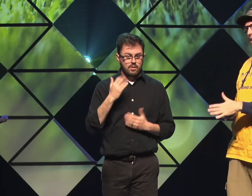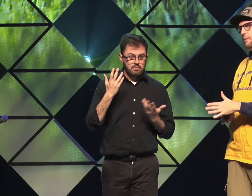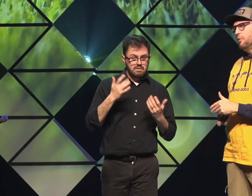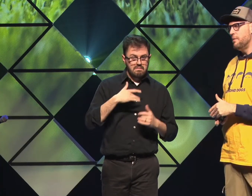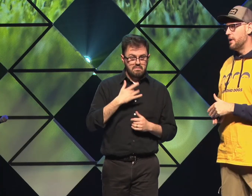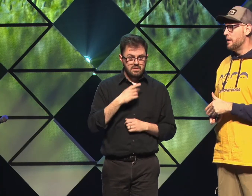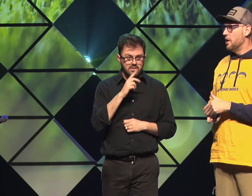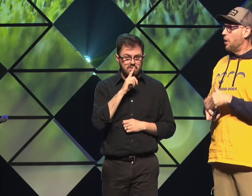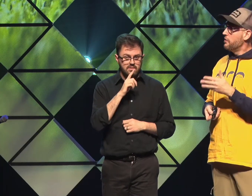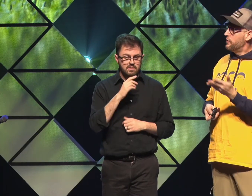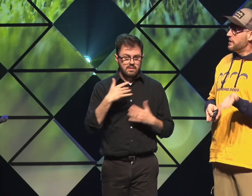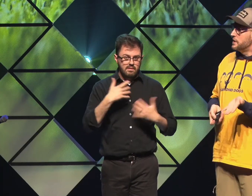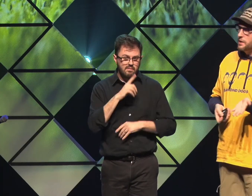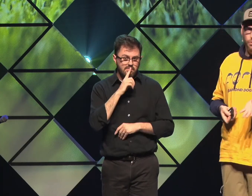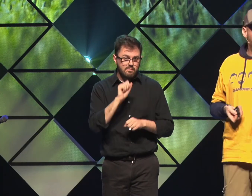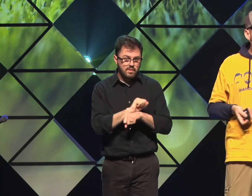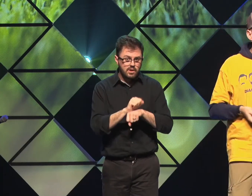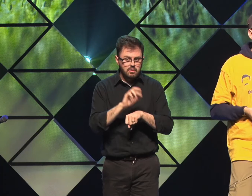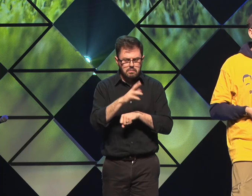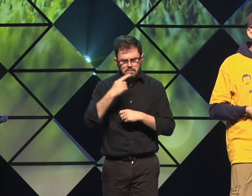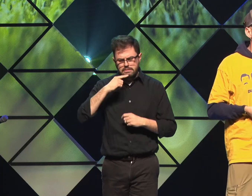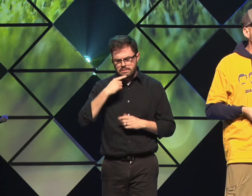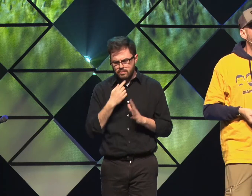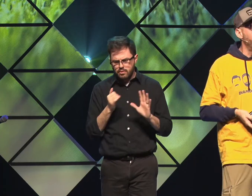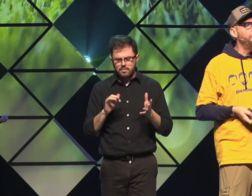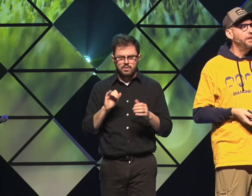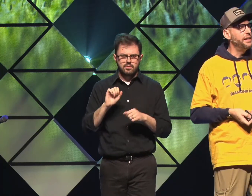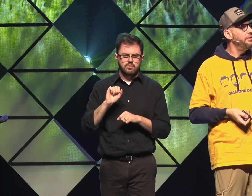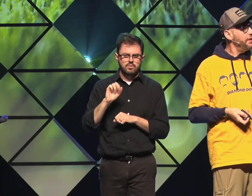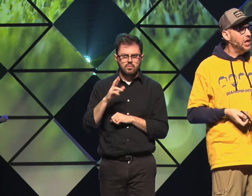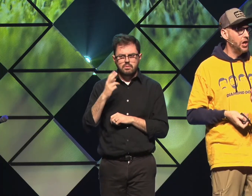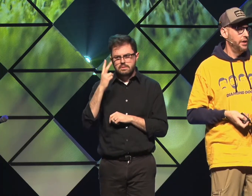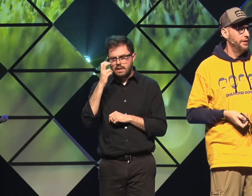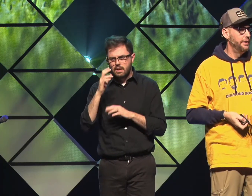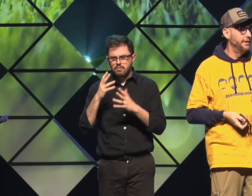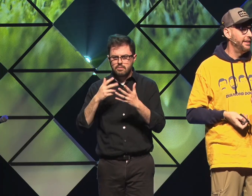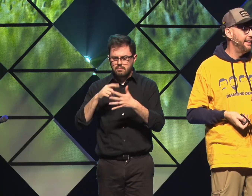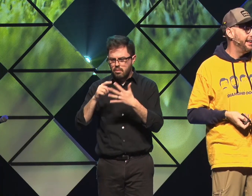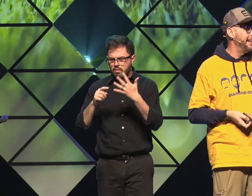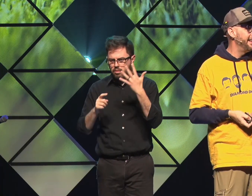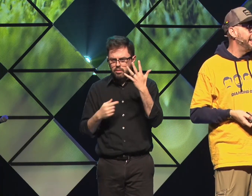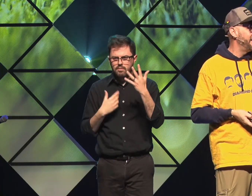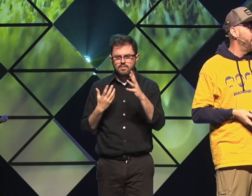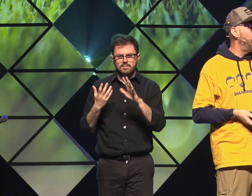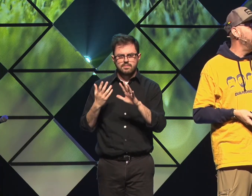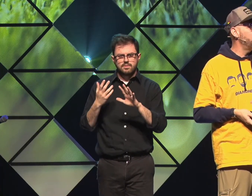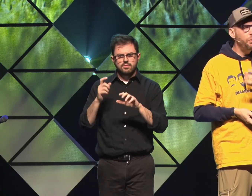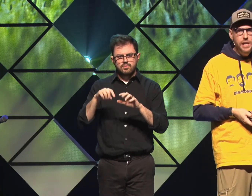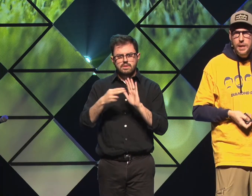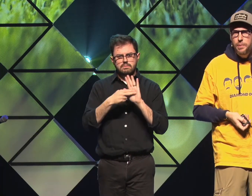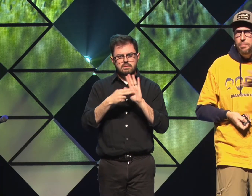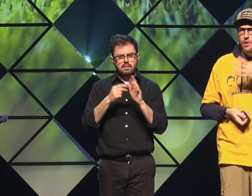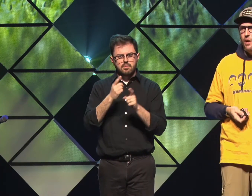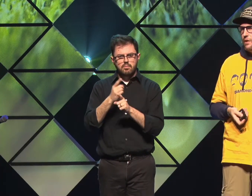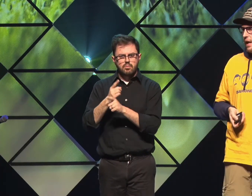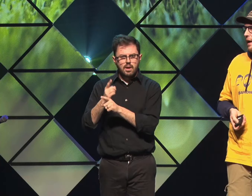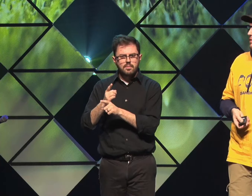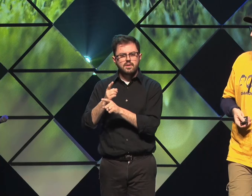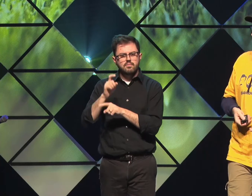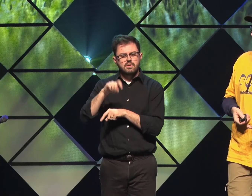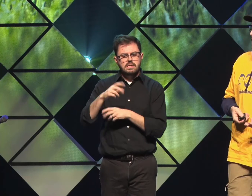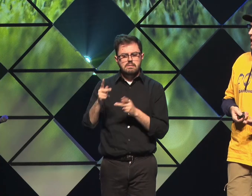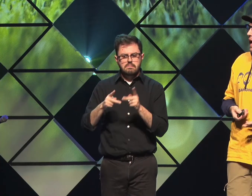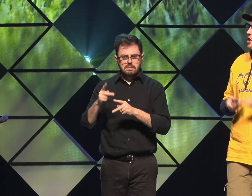we feeling disappointment? Are we feeling disappointment or are we feeling fear? Right? And so we need people in our